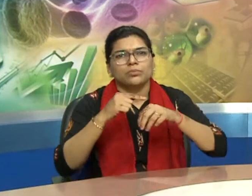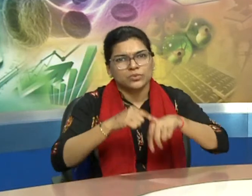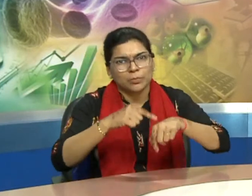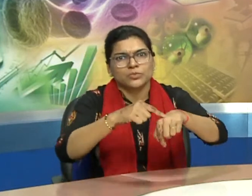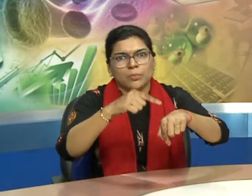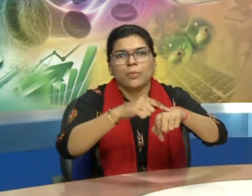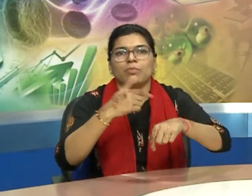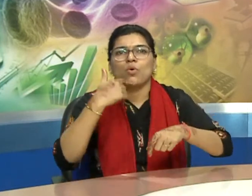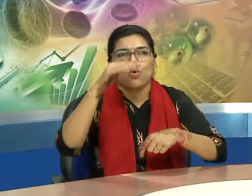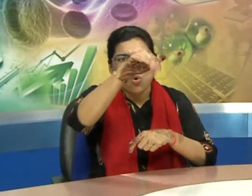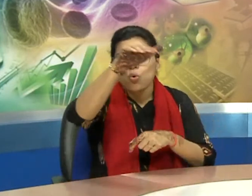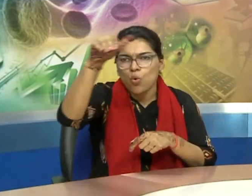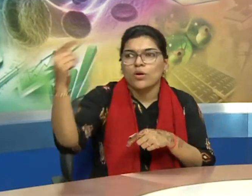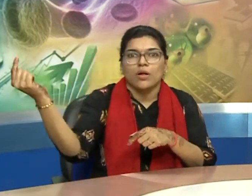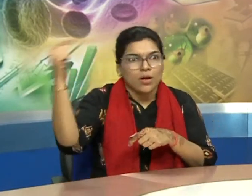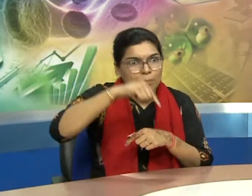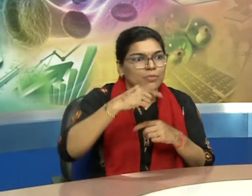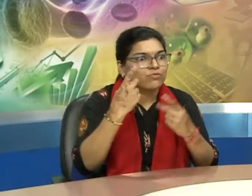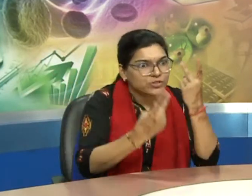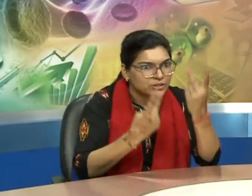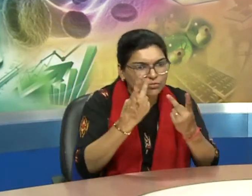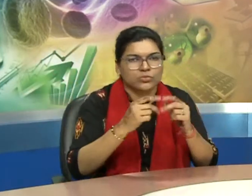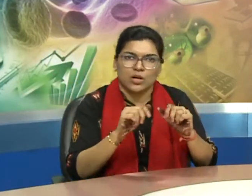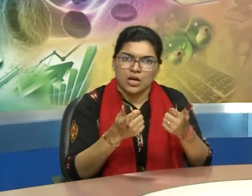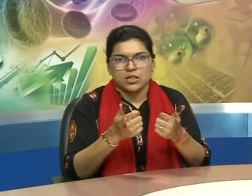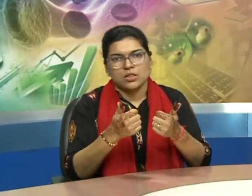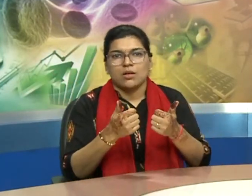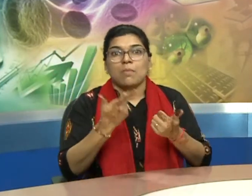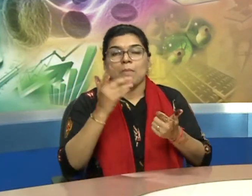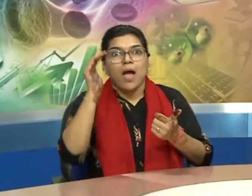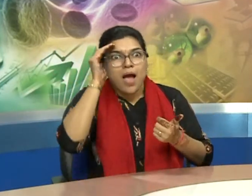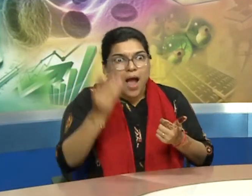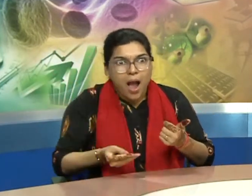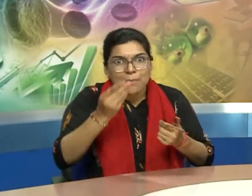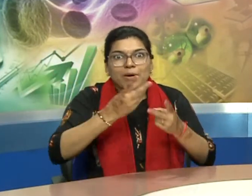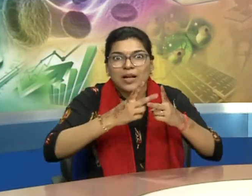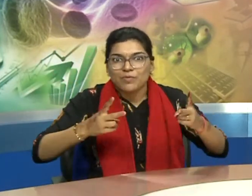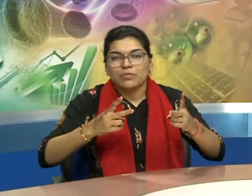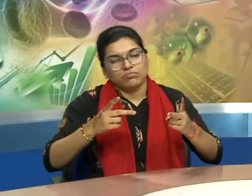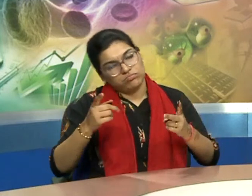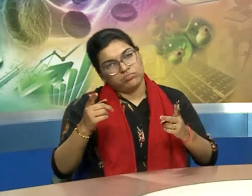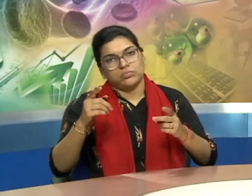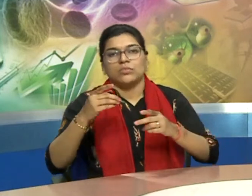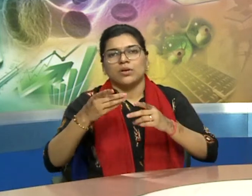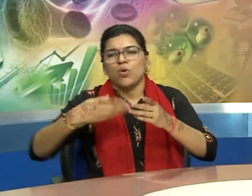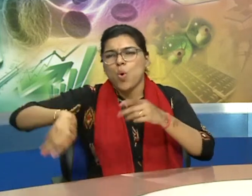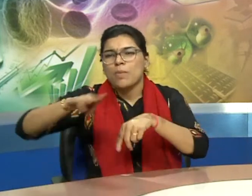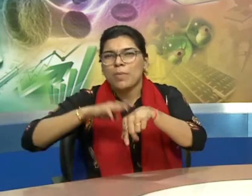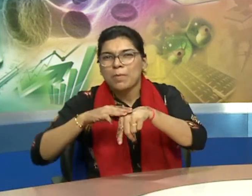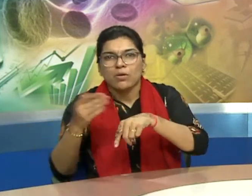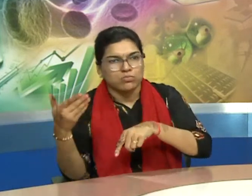These are also some services provided by University Library.